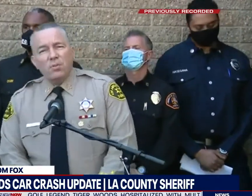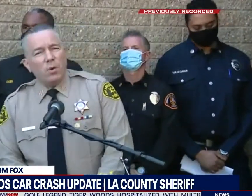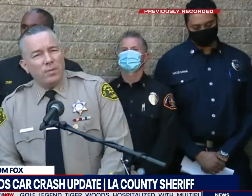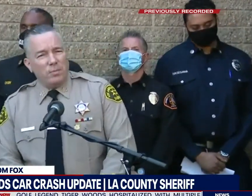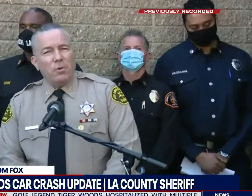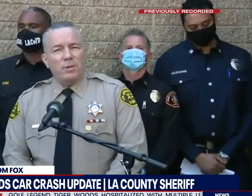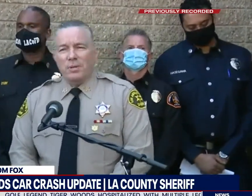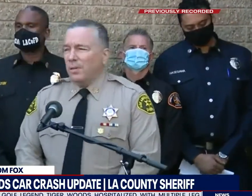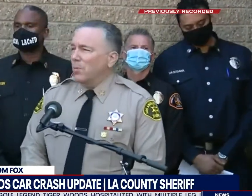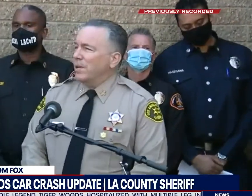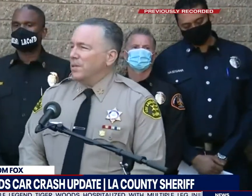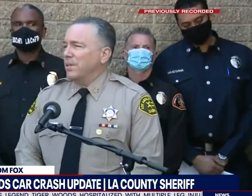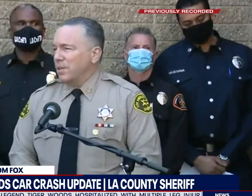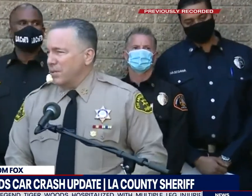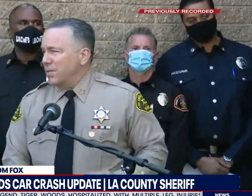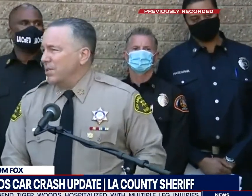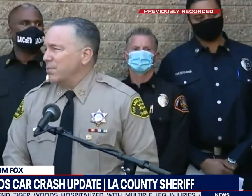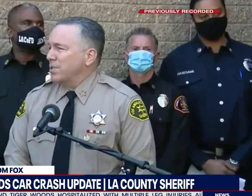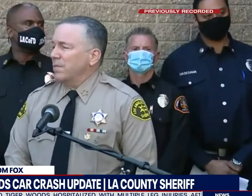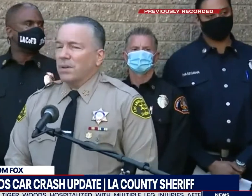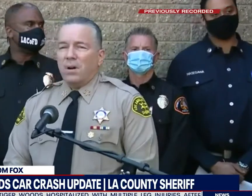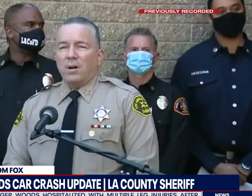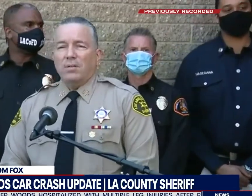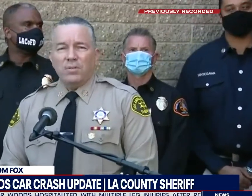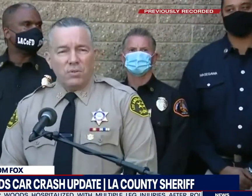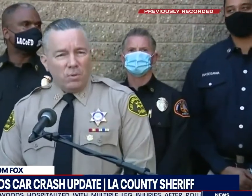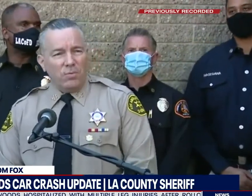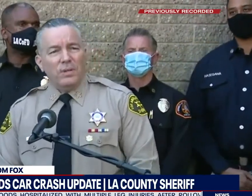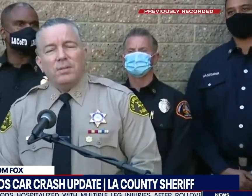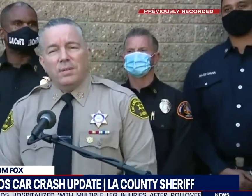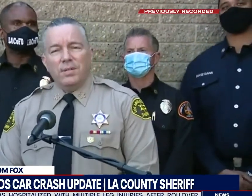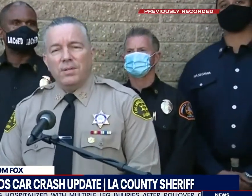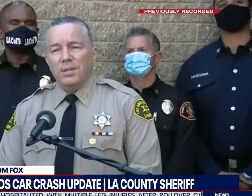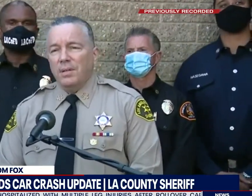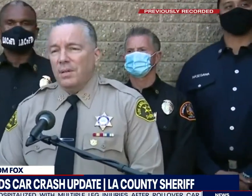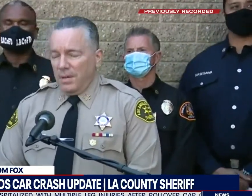Today at 7:12 in the morning, Lomida Sheriff Station received a call of a solo vehicle collision.